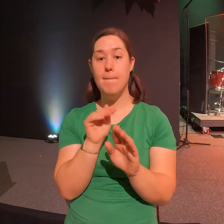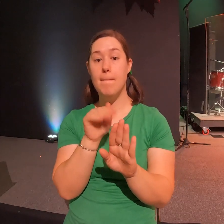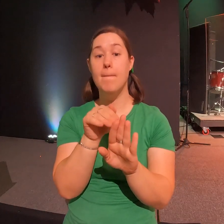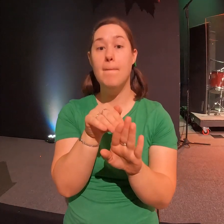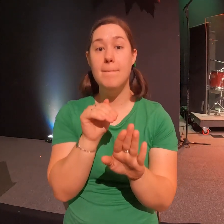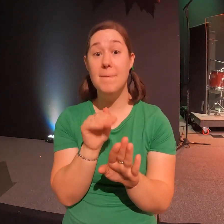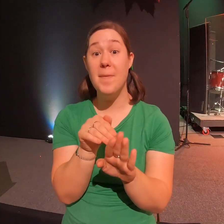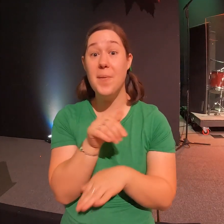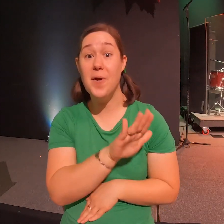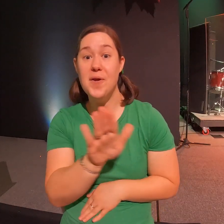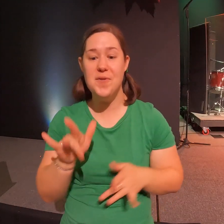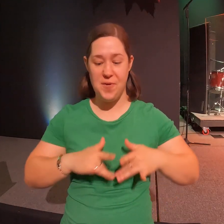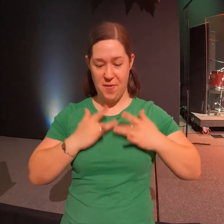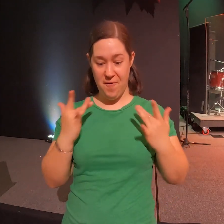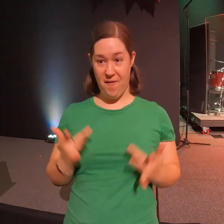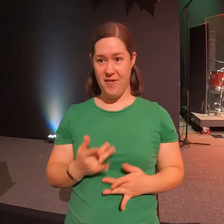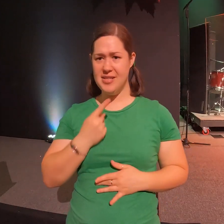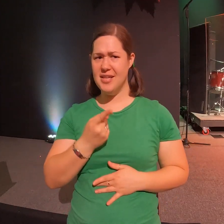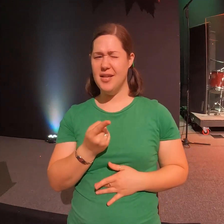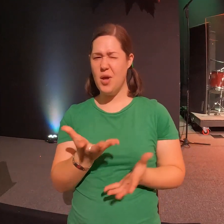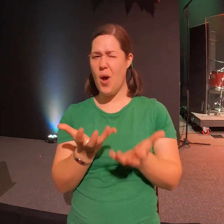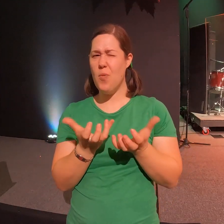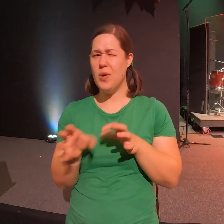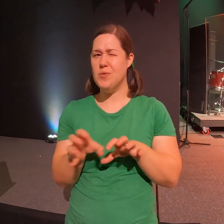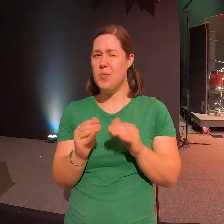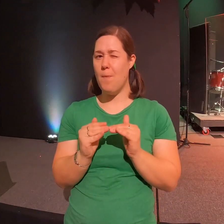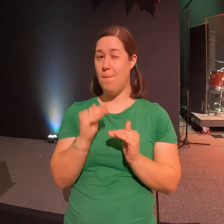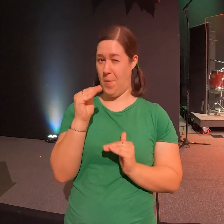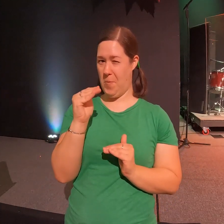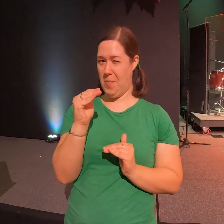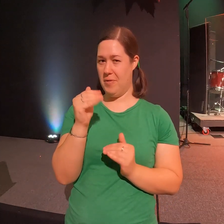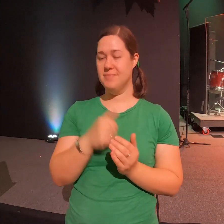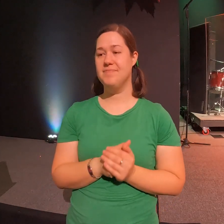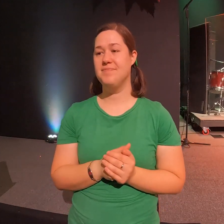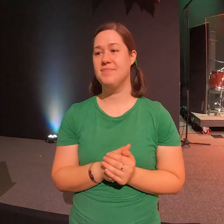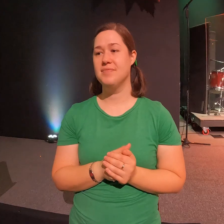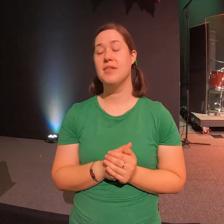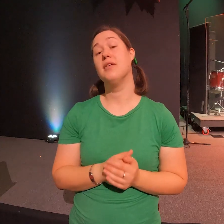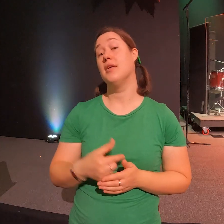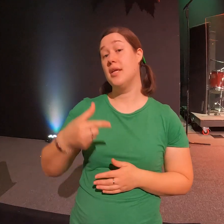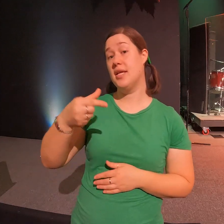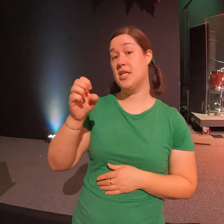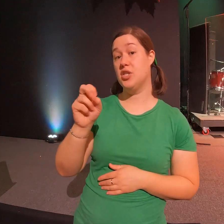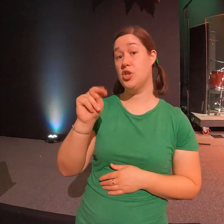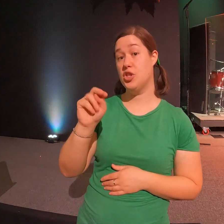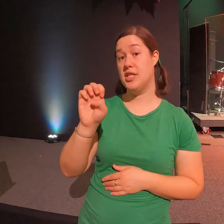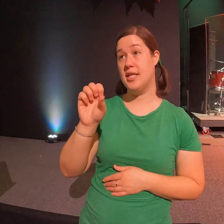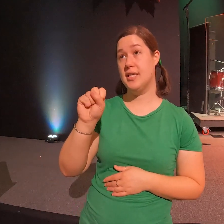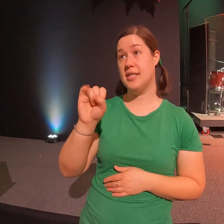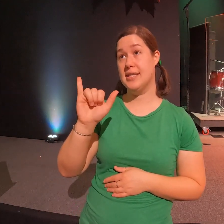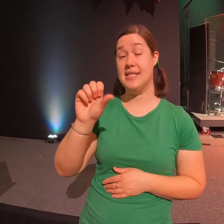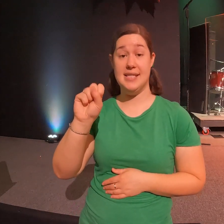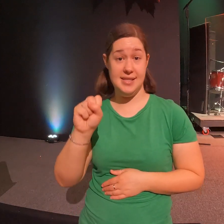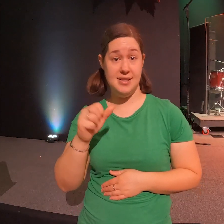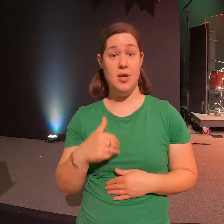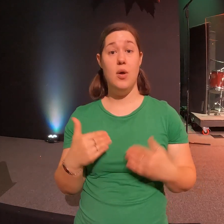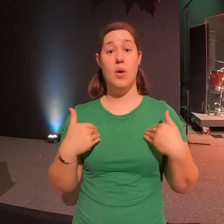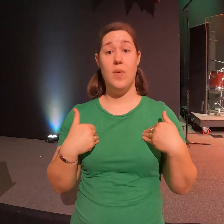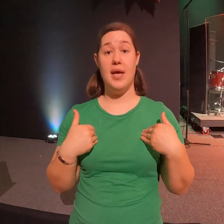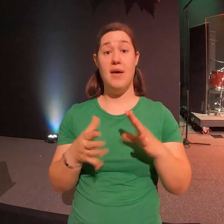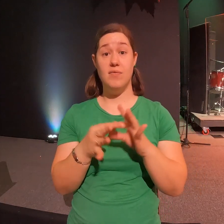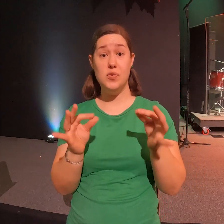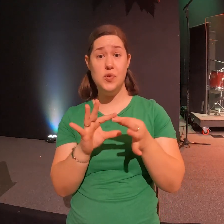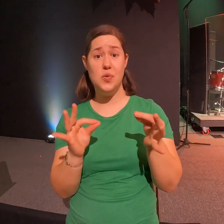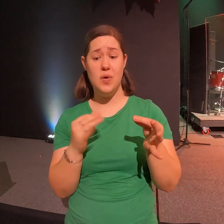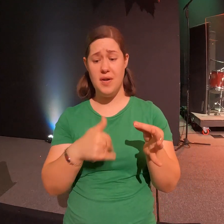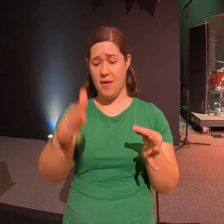You know, in the story of Genesis, we've got this God placing the humanity into the garden, tend